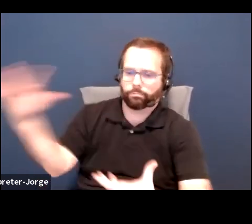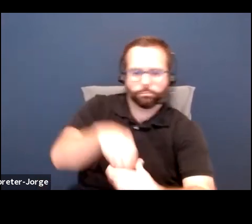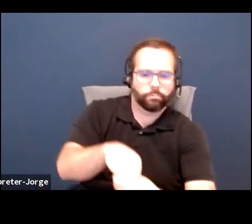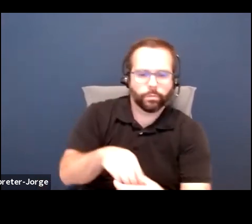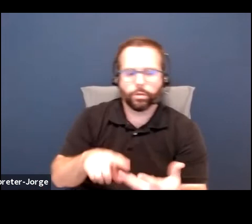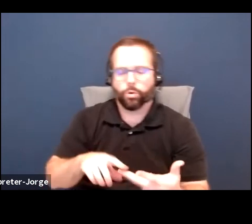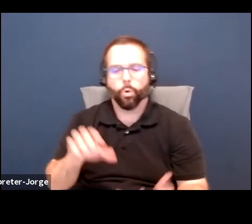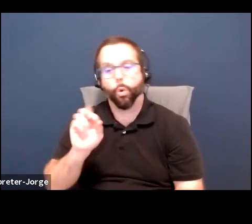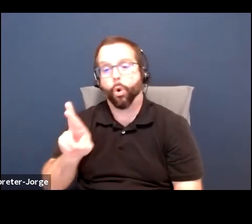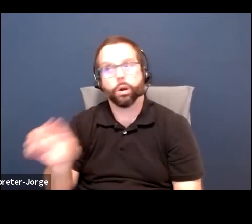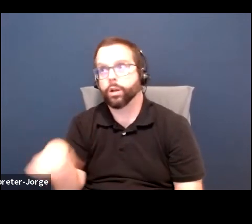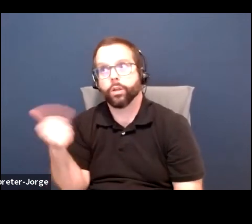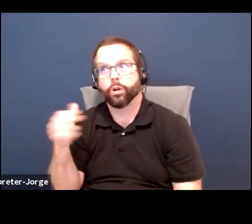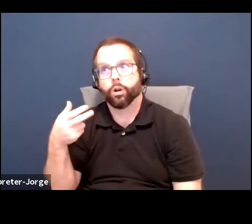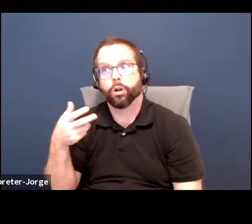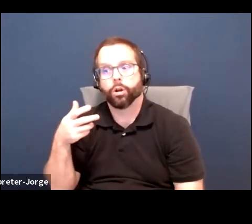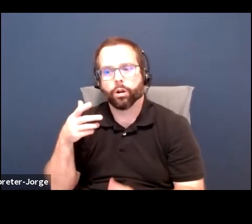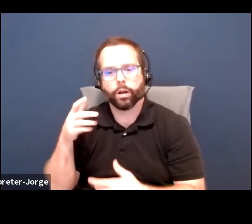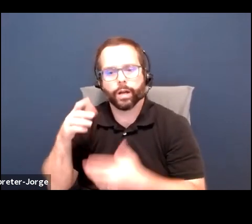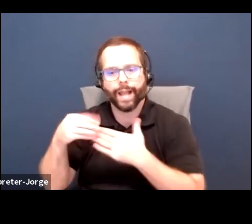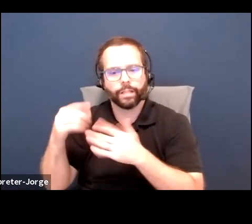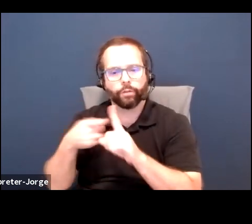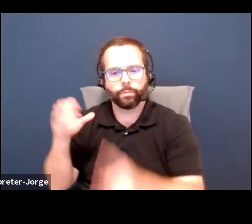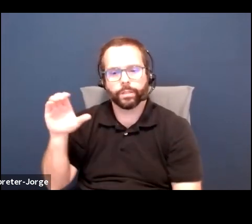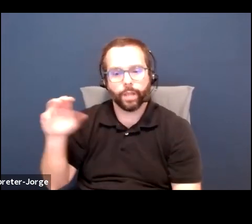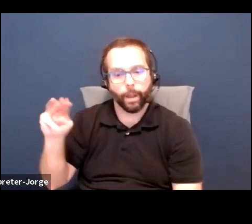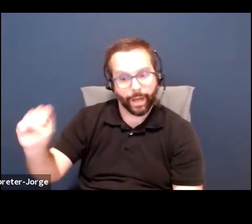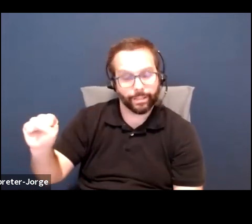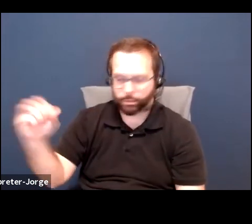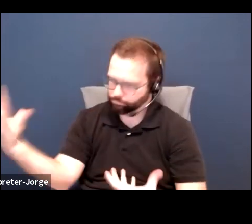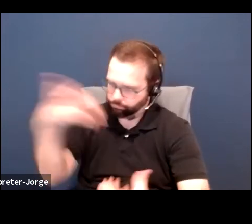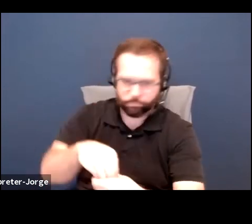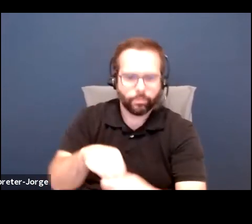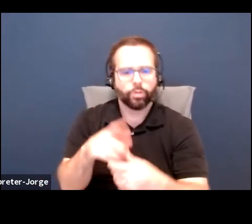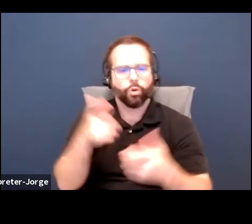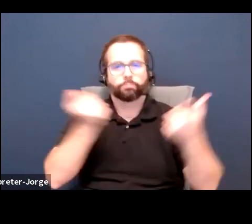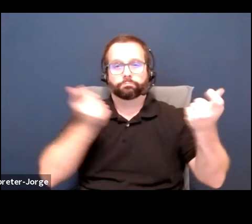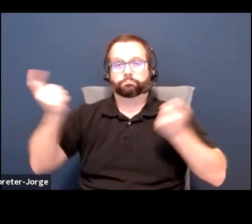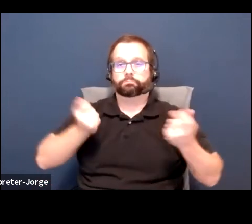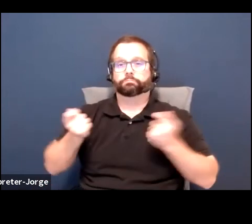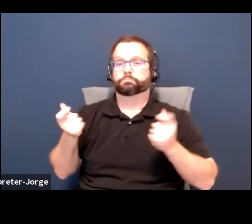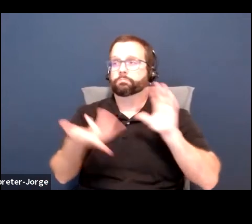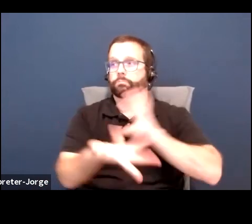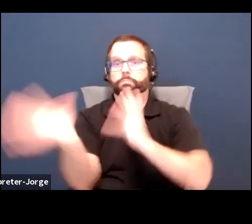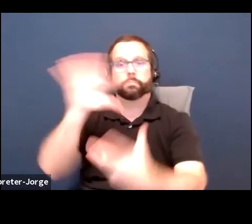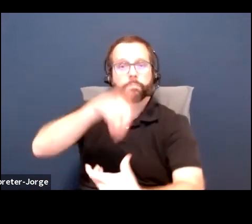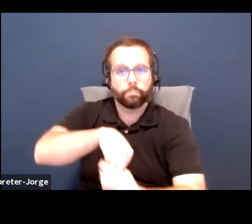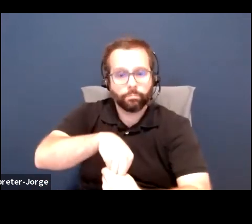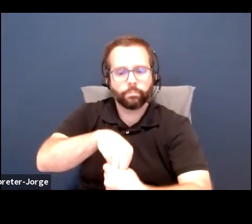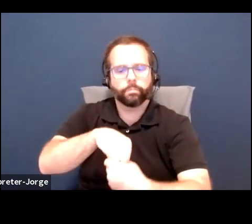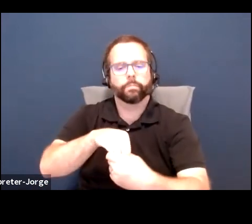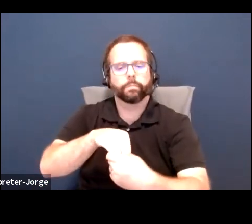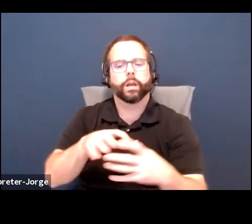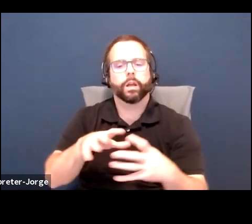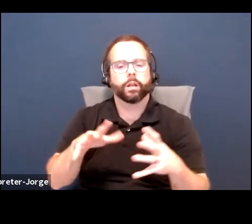to organize this whole range of existing guidance in a way that reaches a whole set of stakeholders.